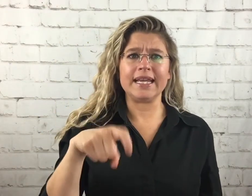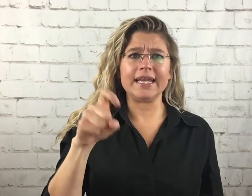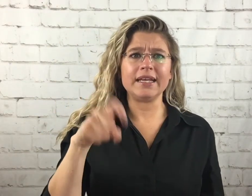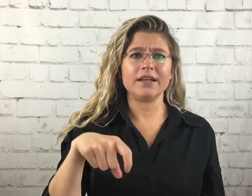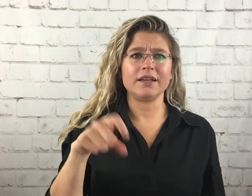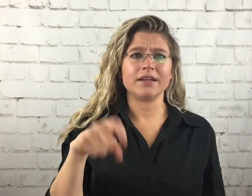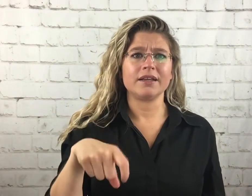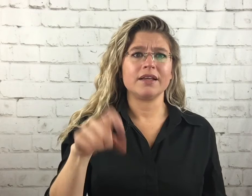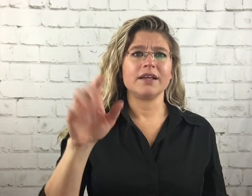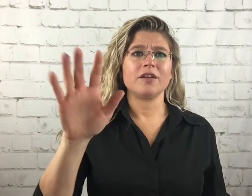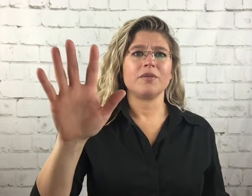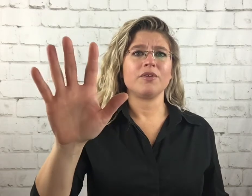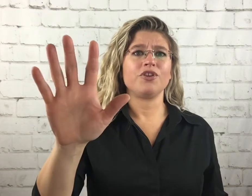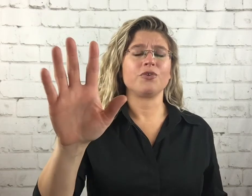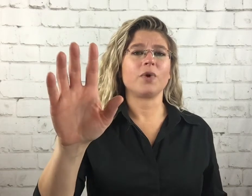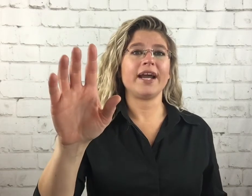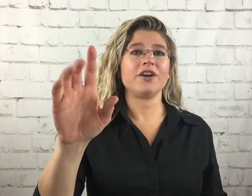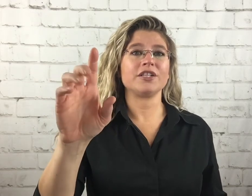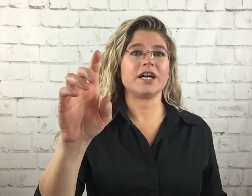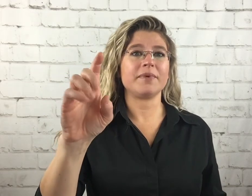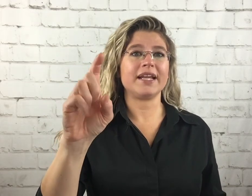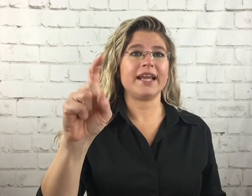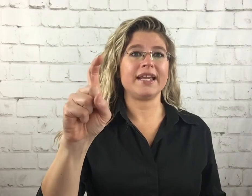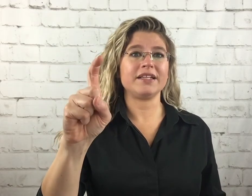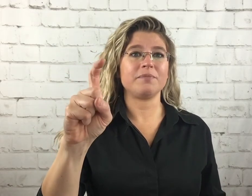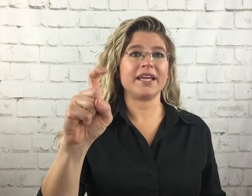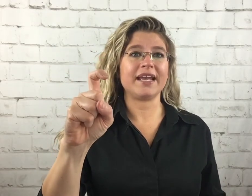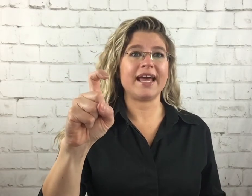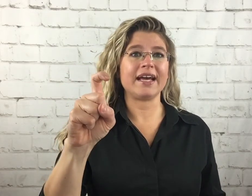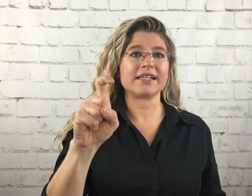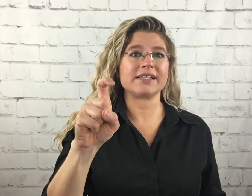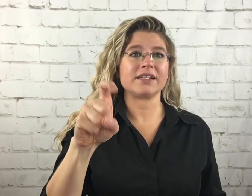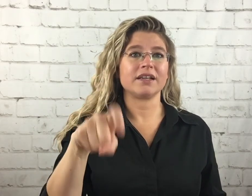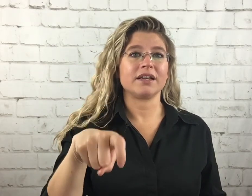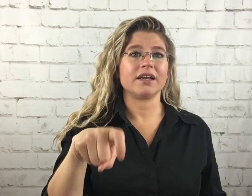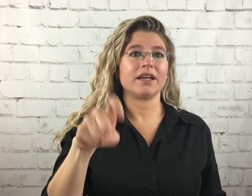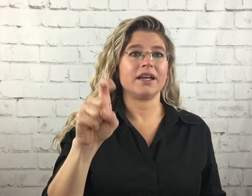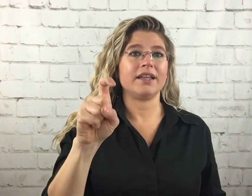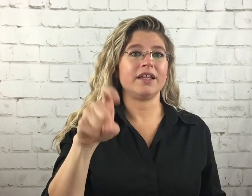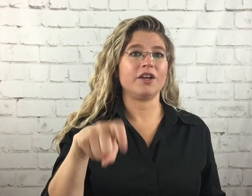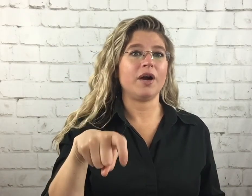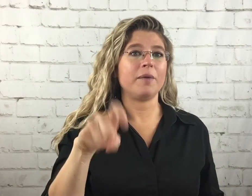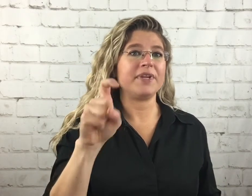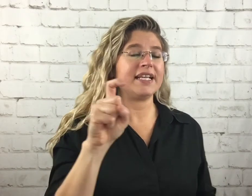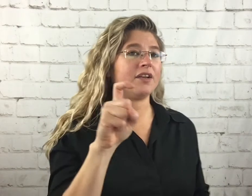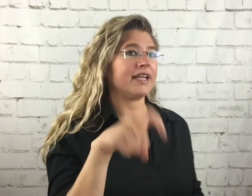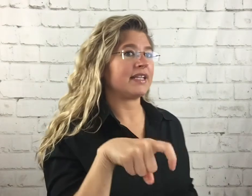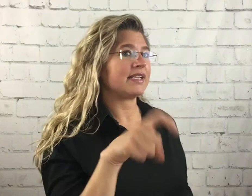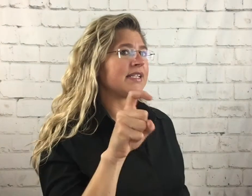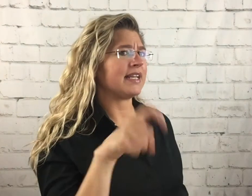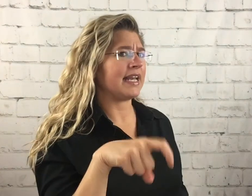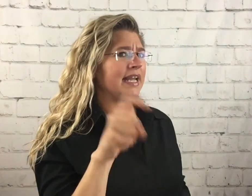Need. Your right or dominant hand, make an X, and then go up and down like this. Need.